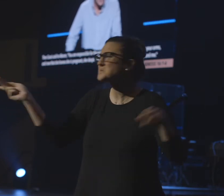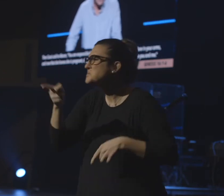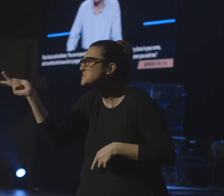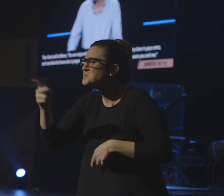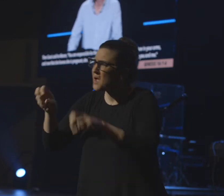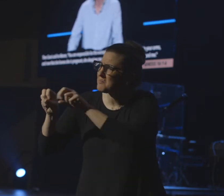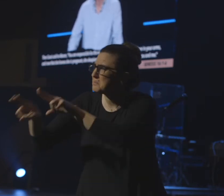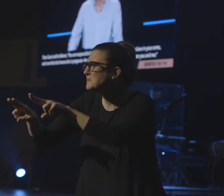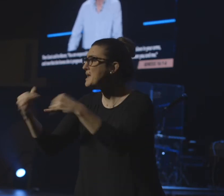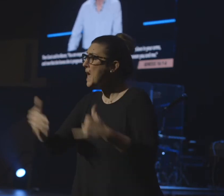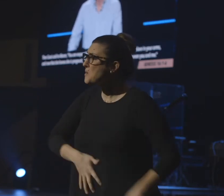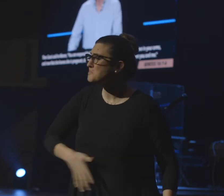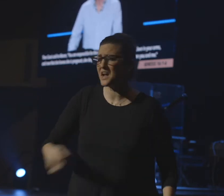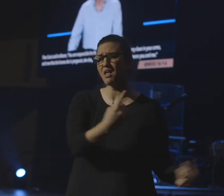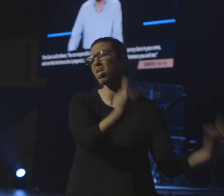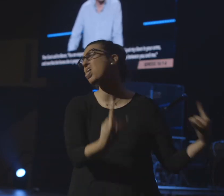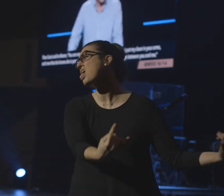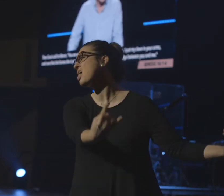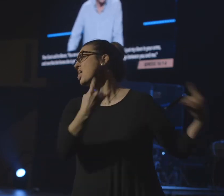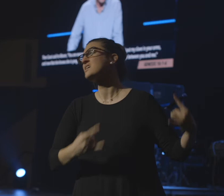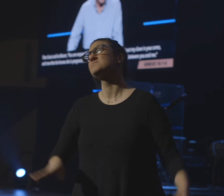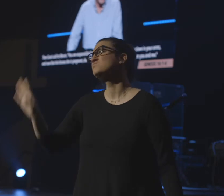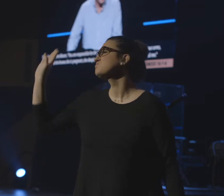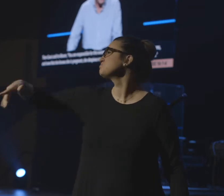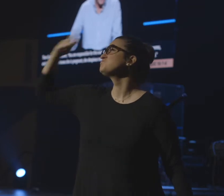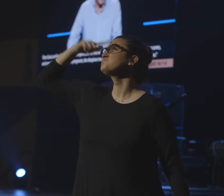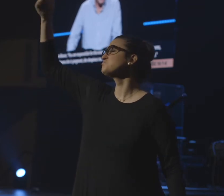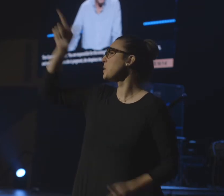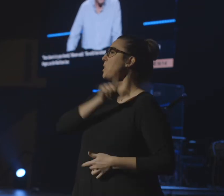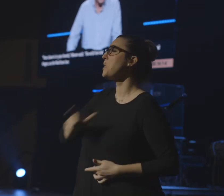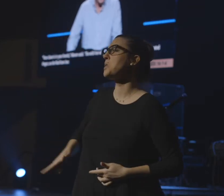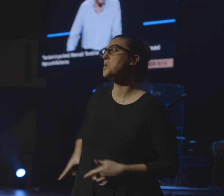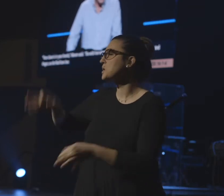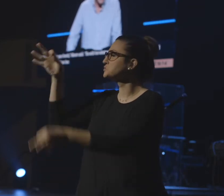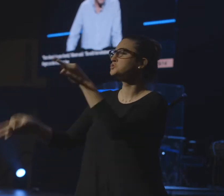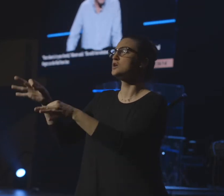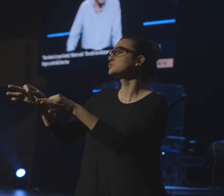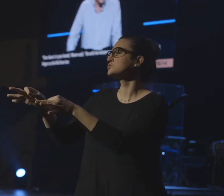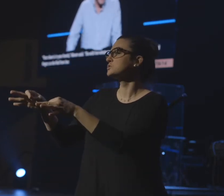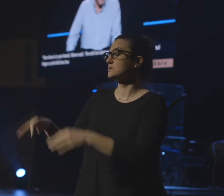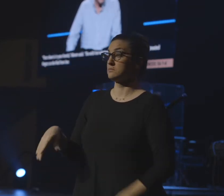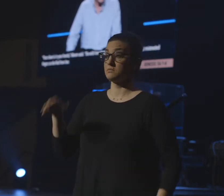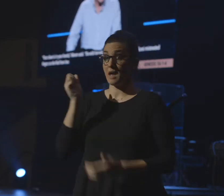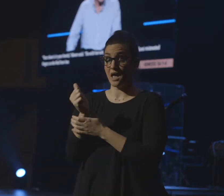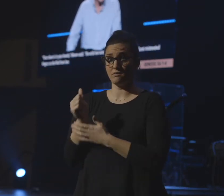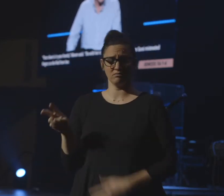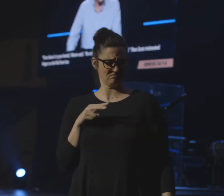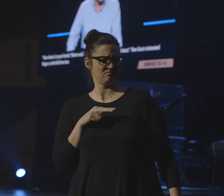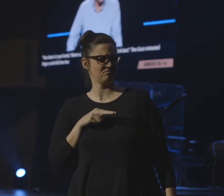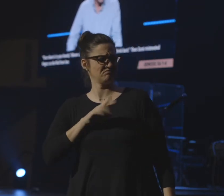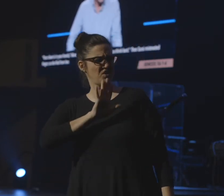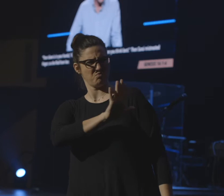she despises me. May the Lord judge between you and me." "Your slave is in your hands," Abram